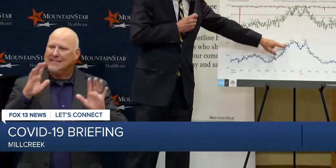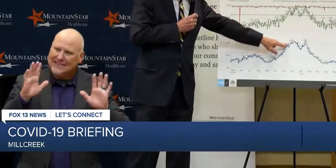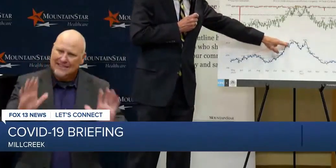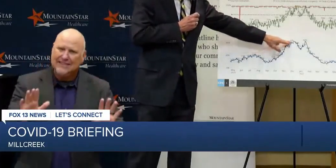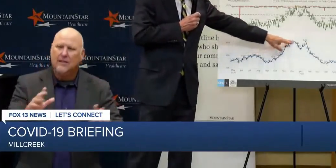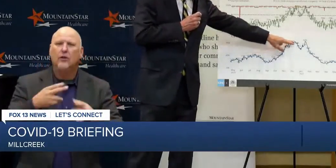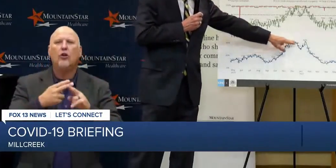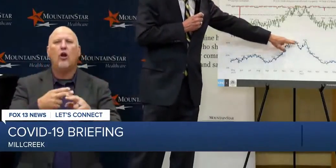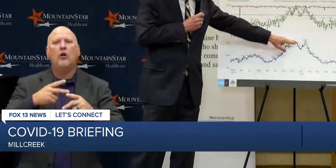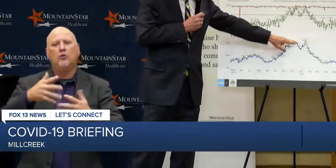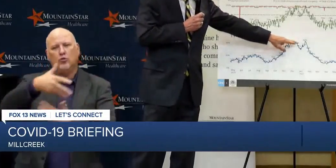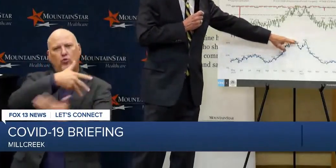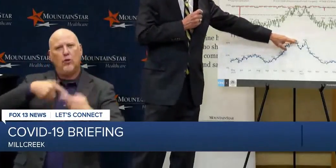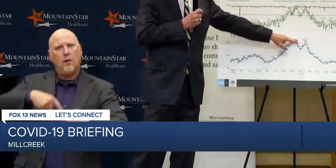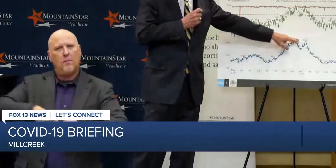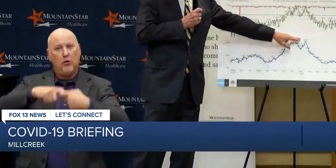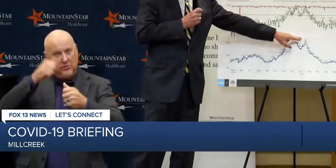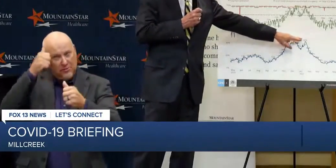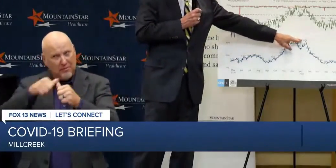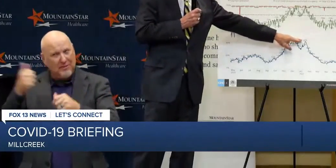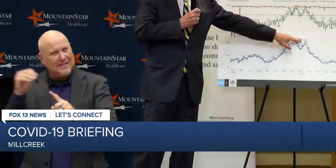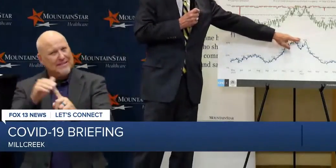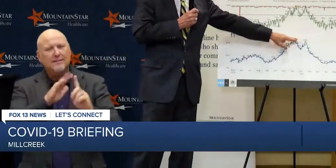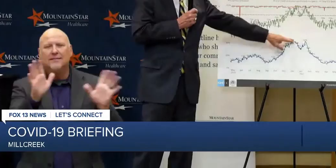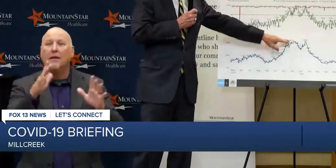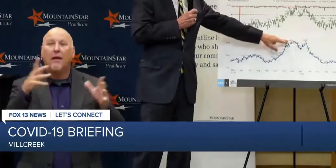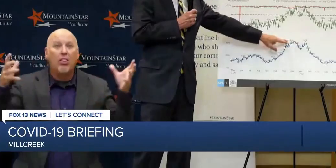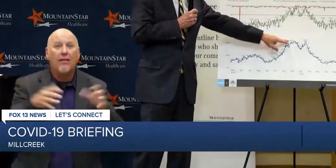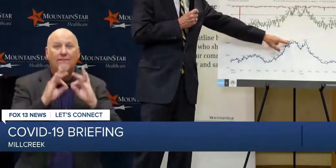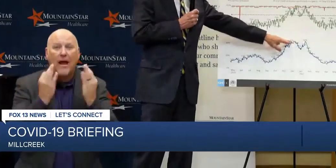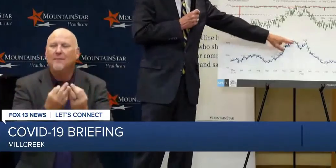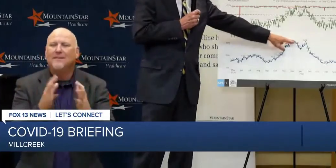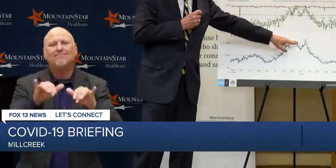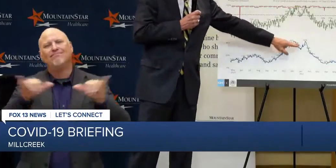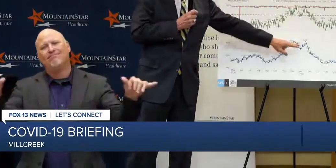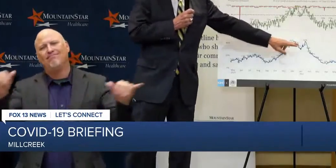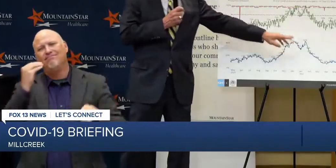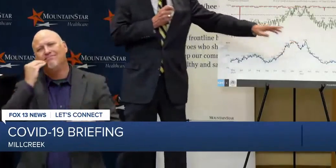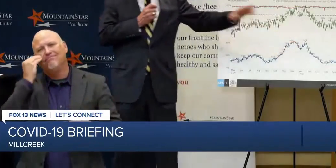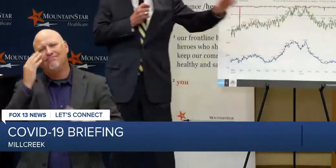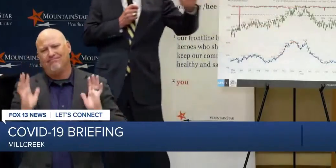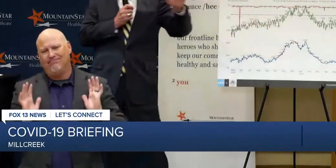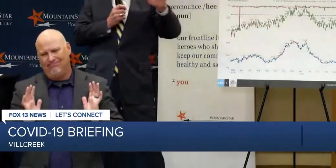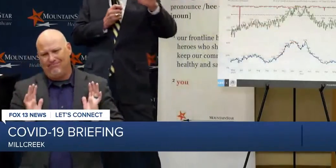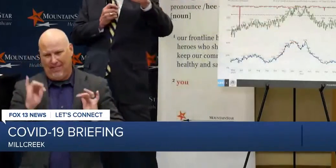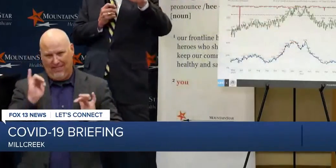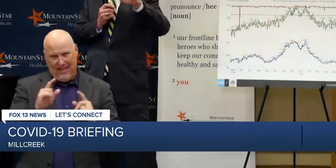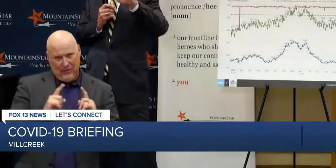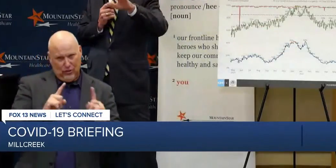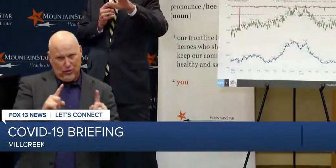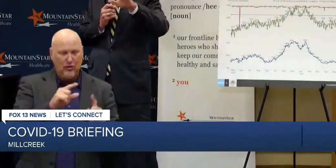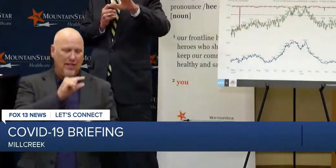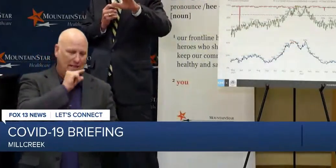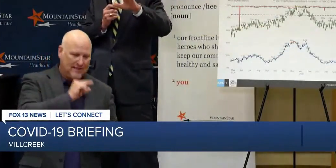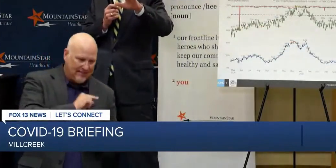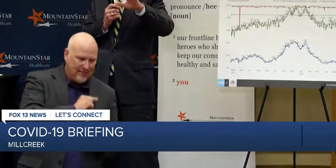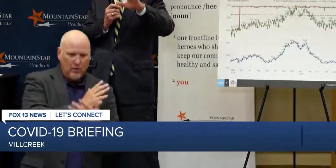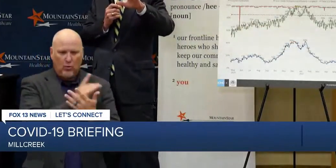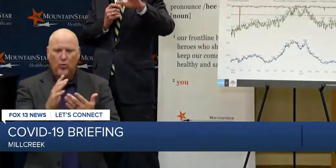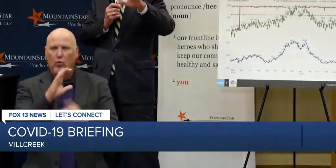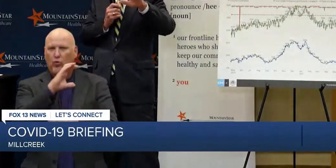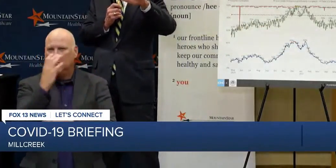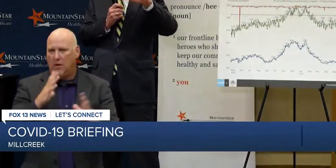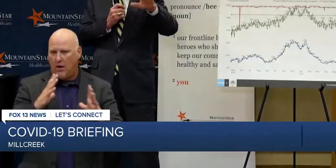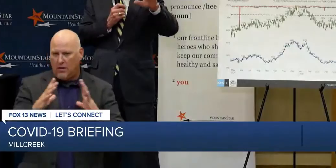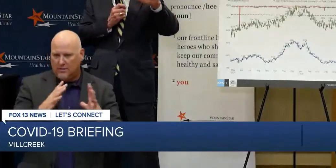Thanksgiving and then at Christmas and at New Year's, we peaked out at about 43,